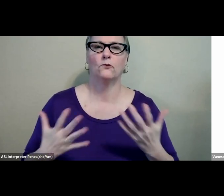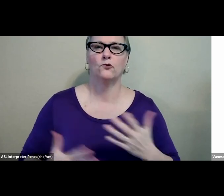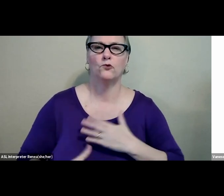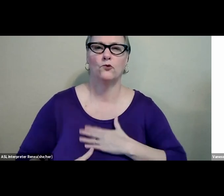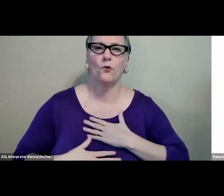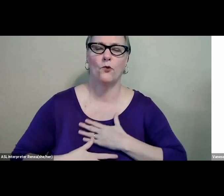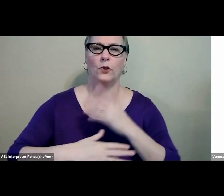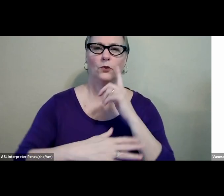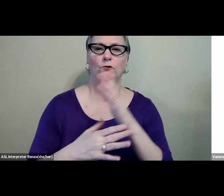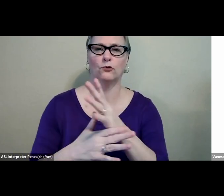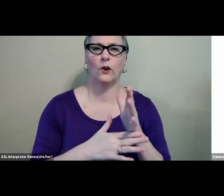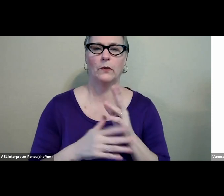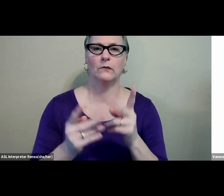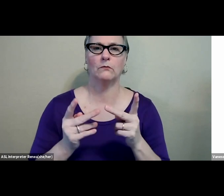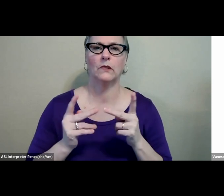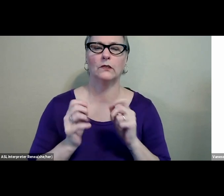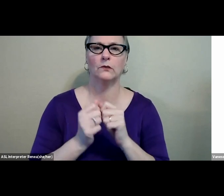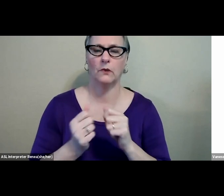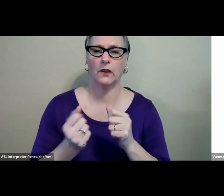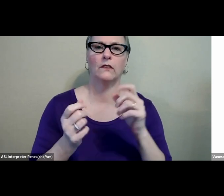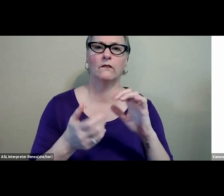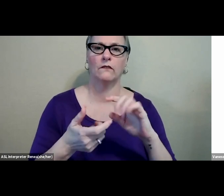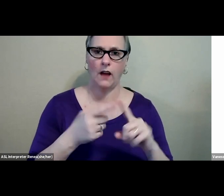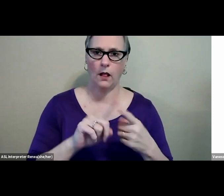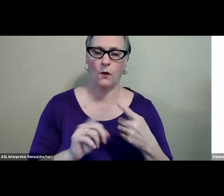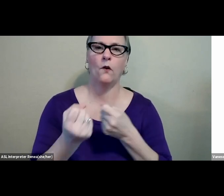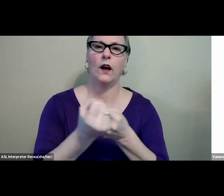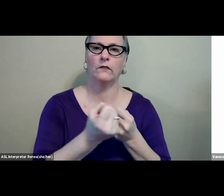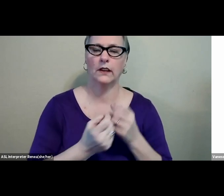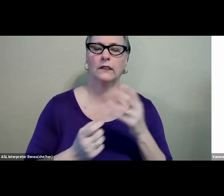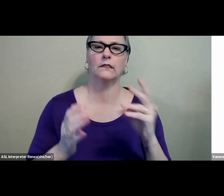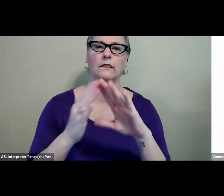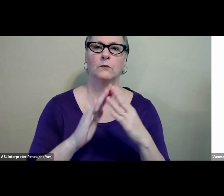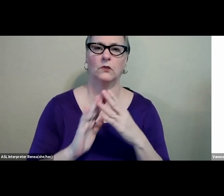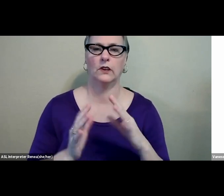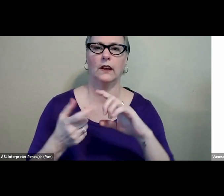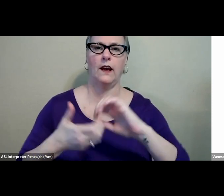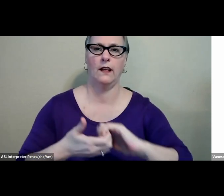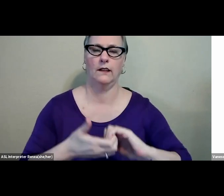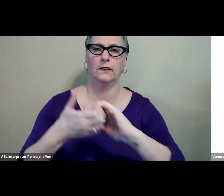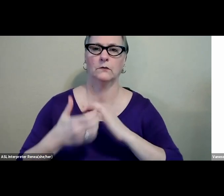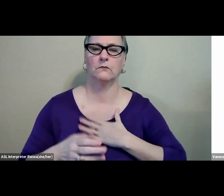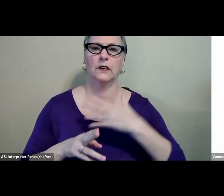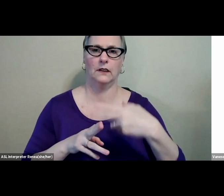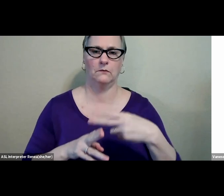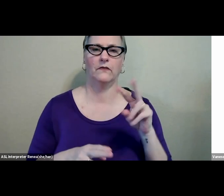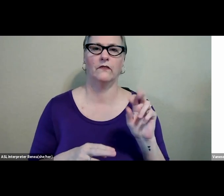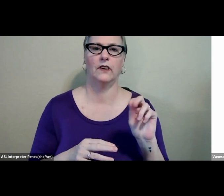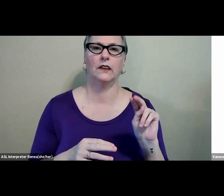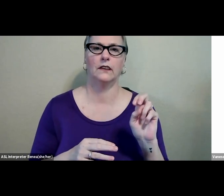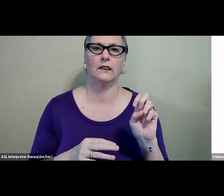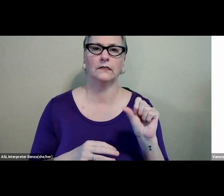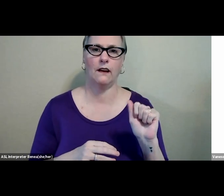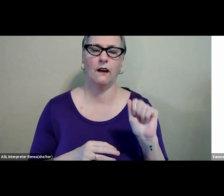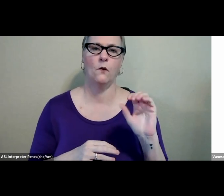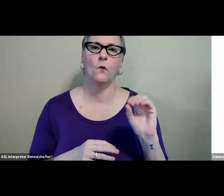advocates individuals with lived experience and community allies my name is vanessa ochoa and